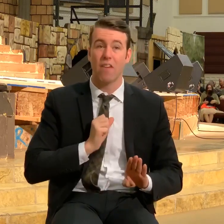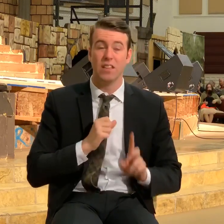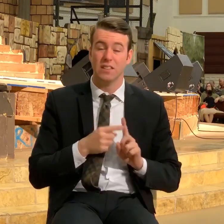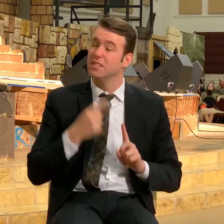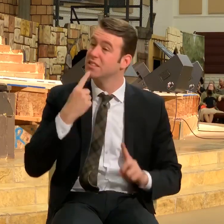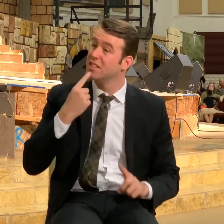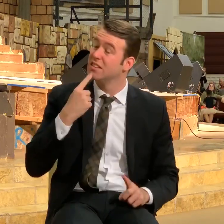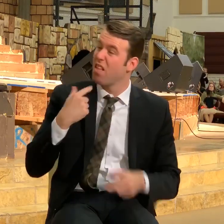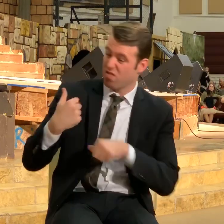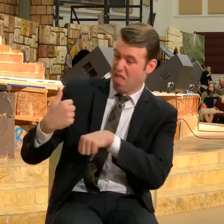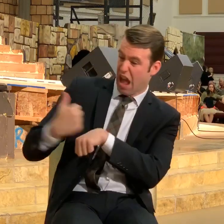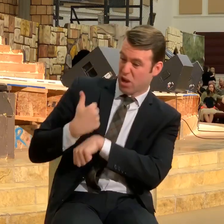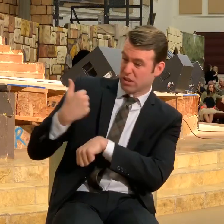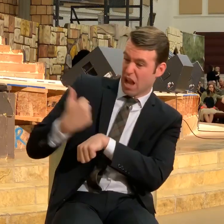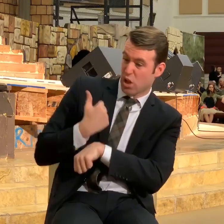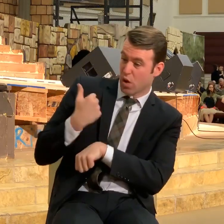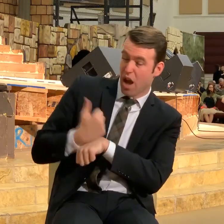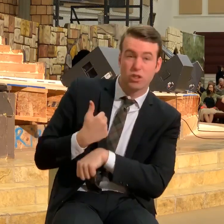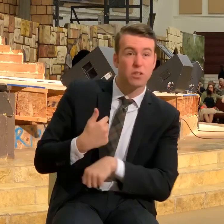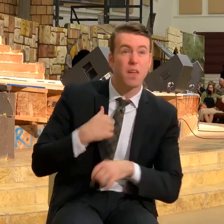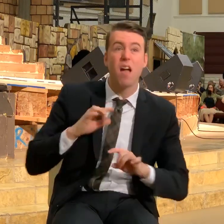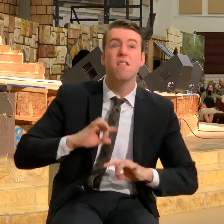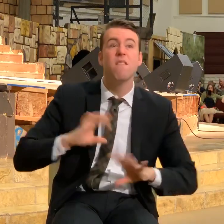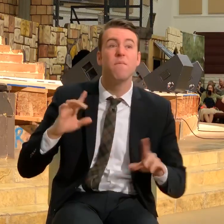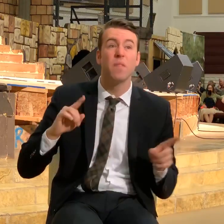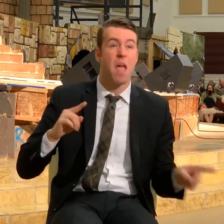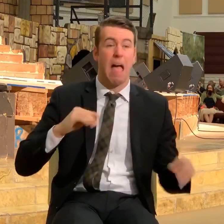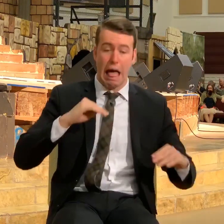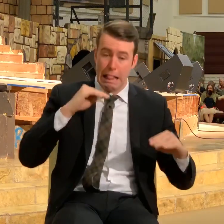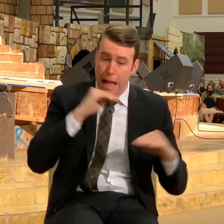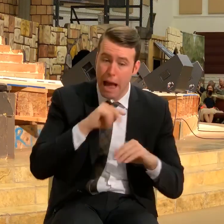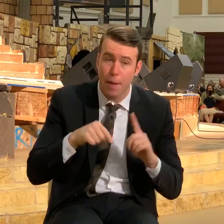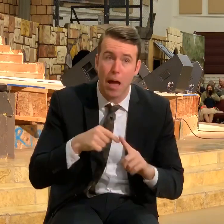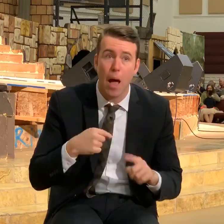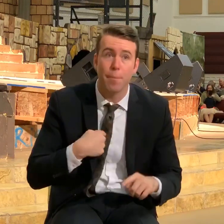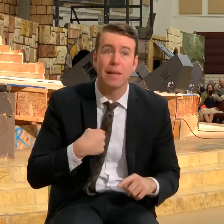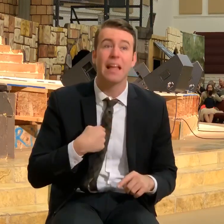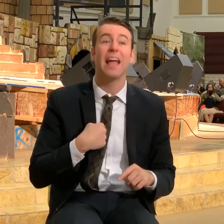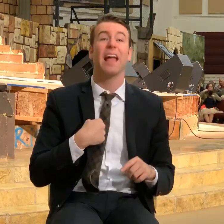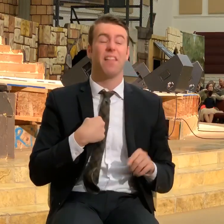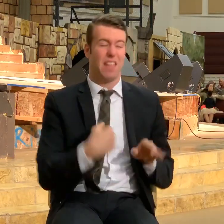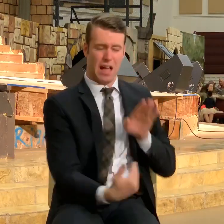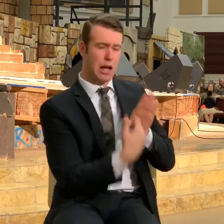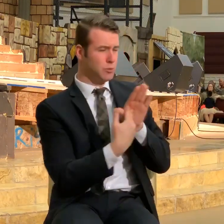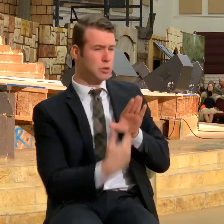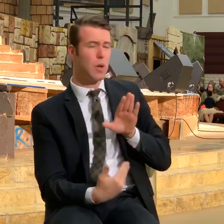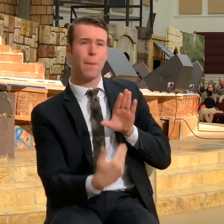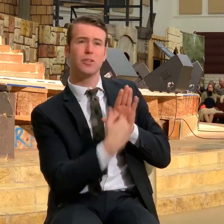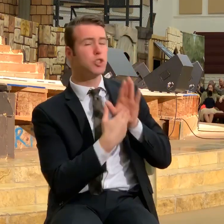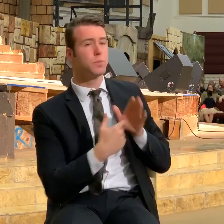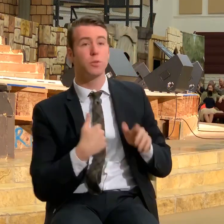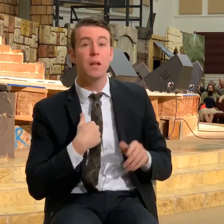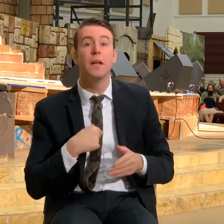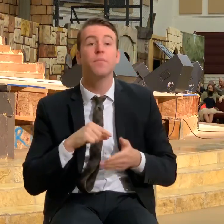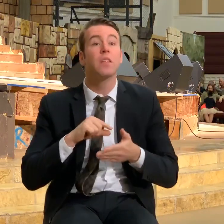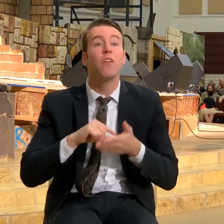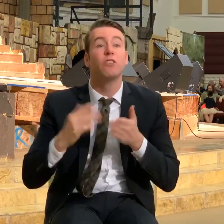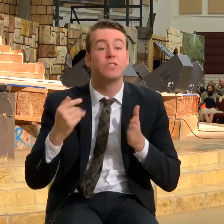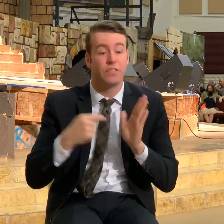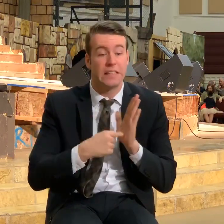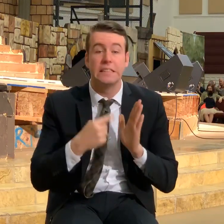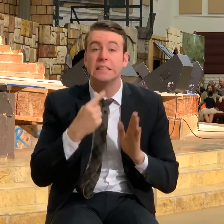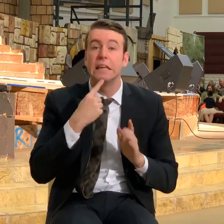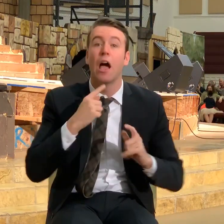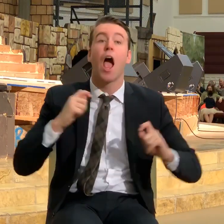"I was accused of things that I didn't do. They lied about me. They gathered together against me." In verse 15, he said, "They